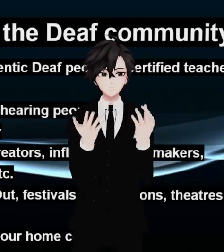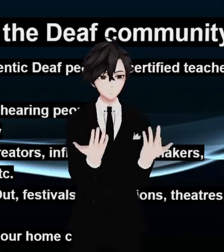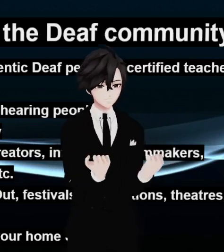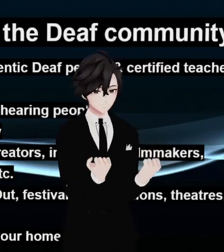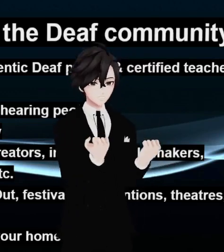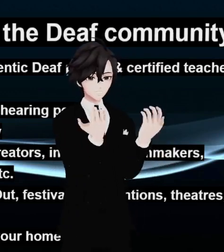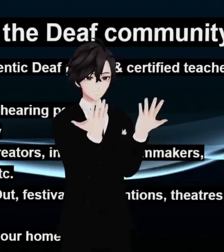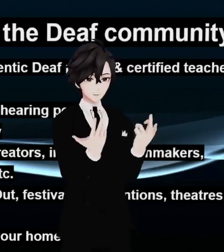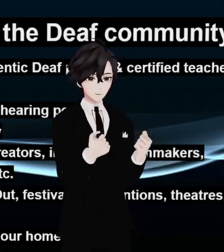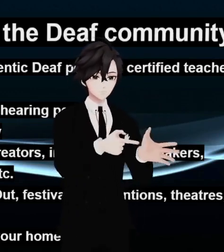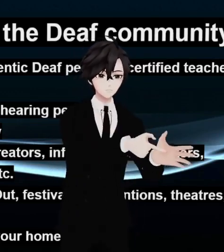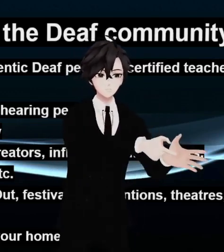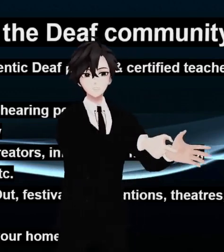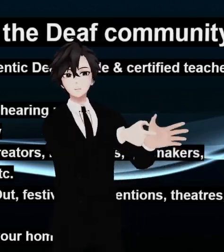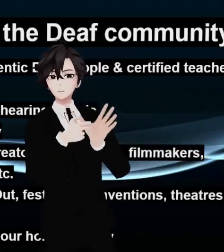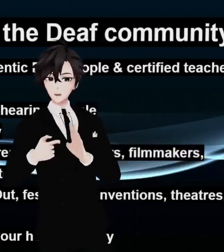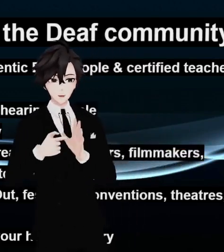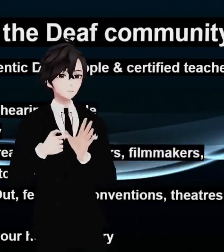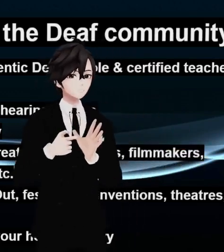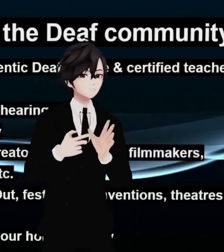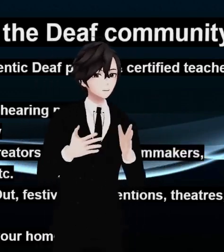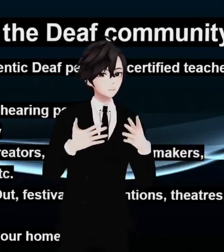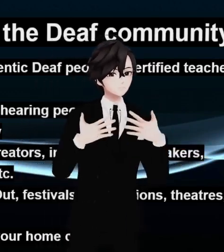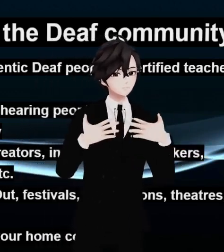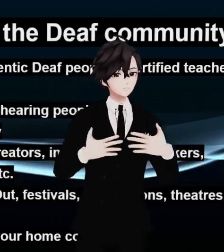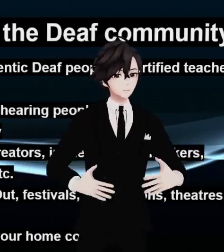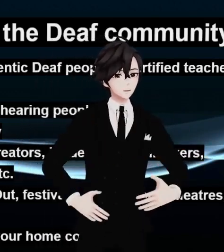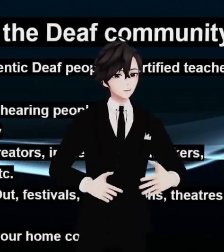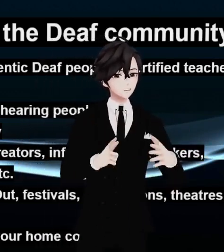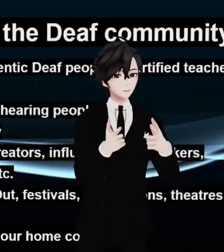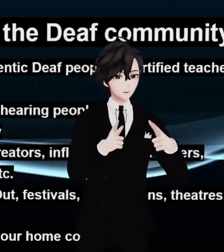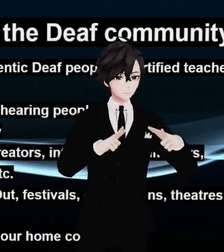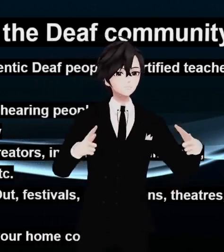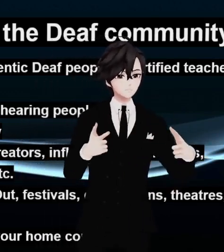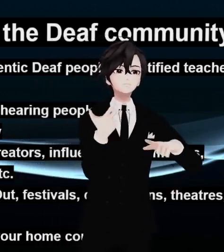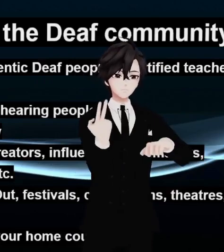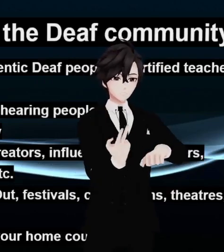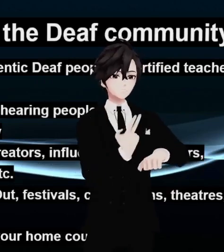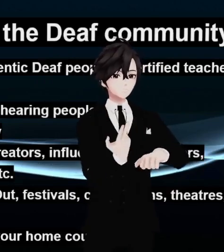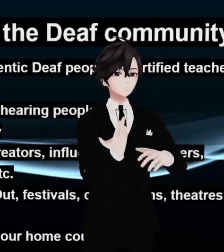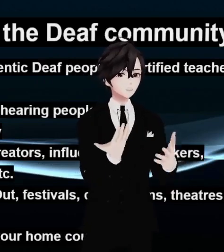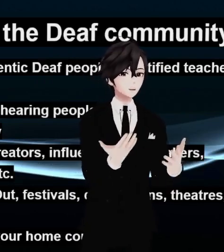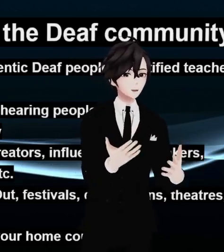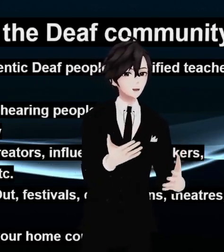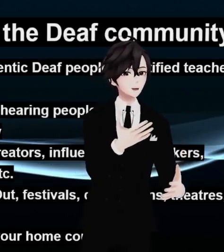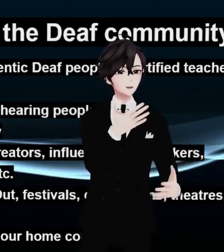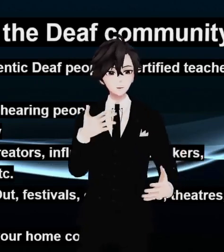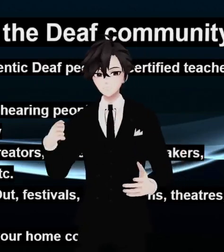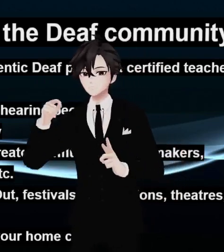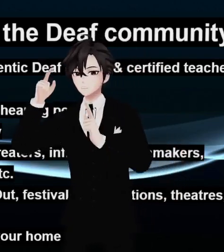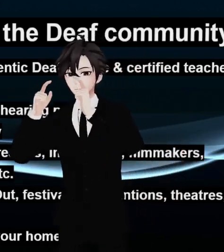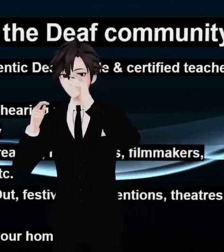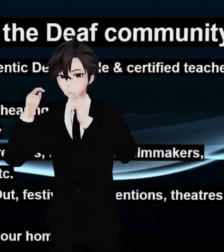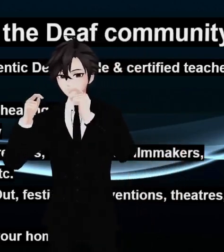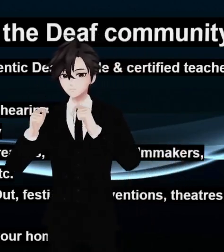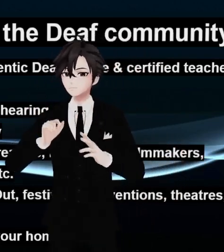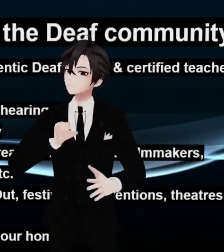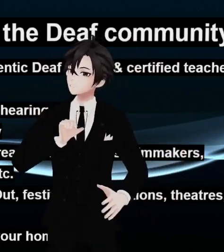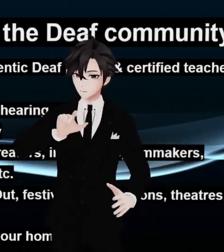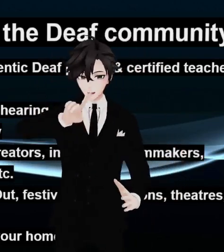expressions. Sign language requires people to use body language and facial expressions in